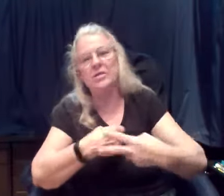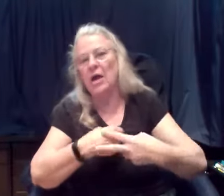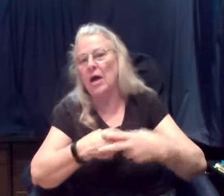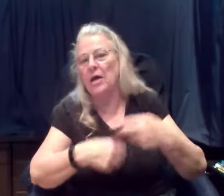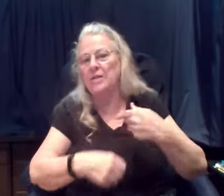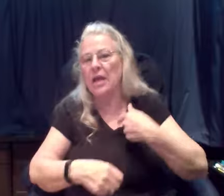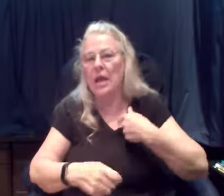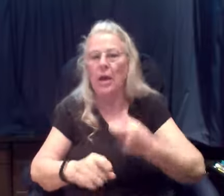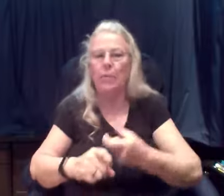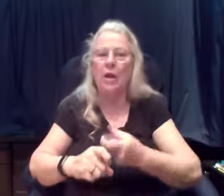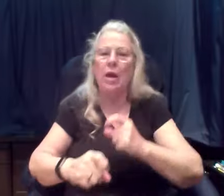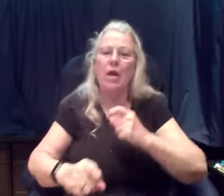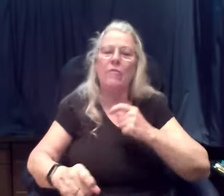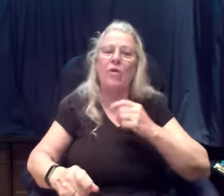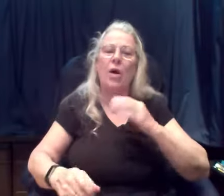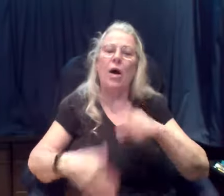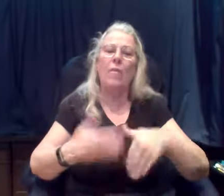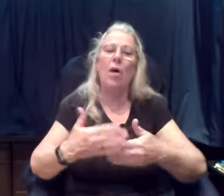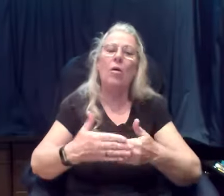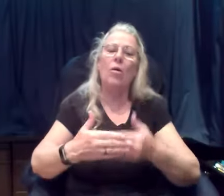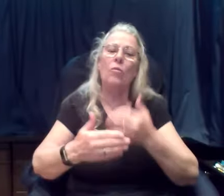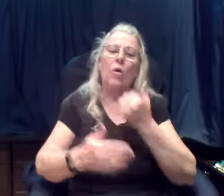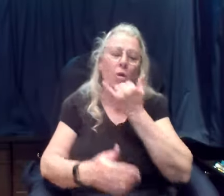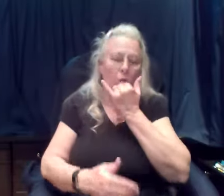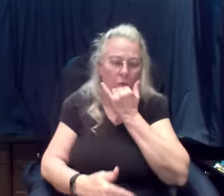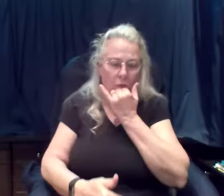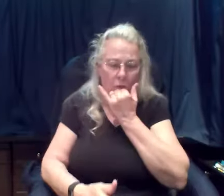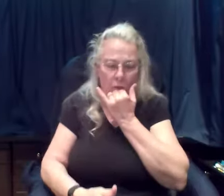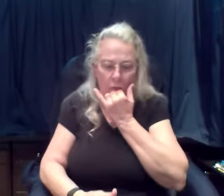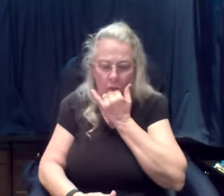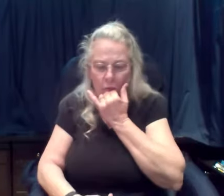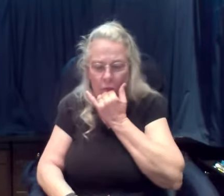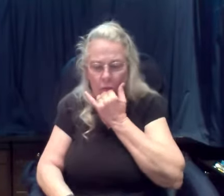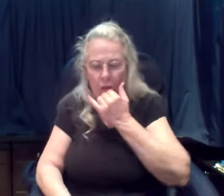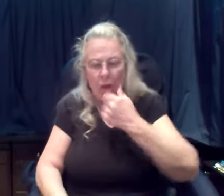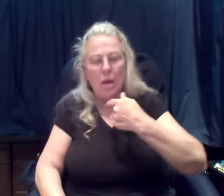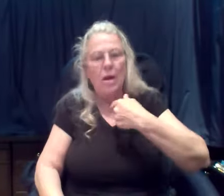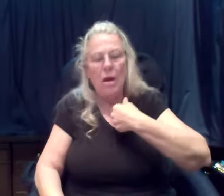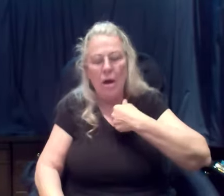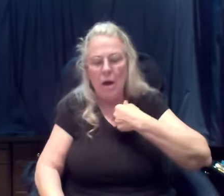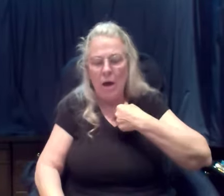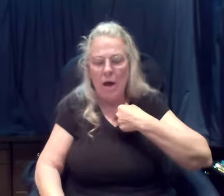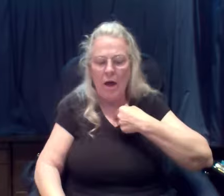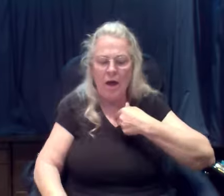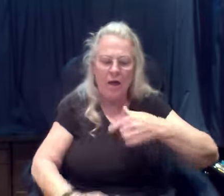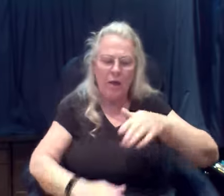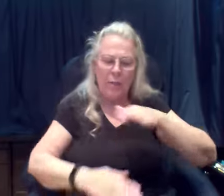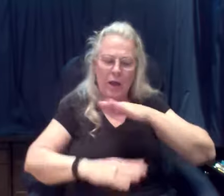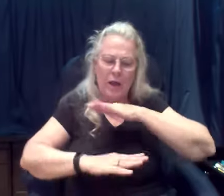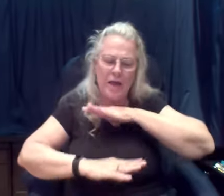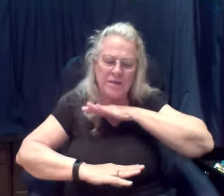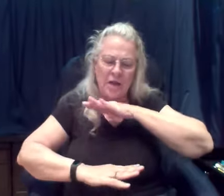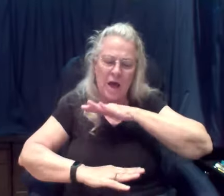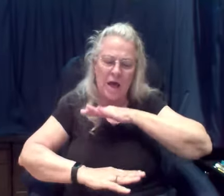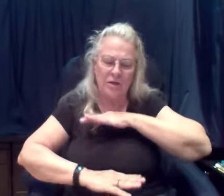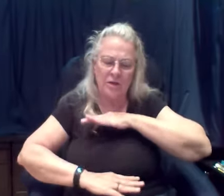Jesus, keep me from all wrong. I'll be